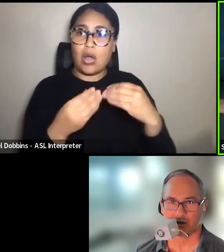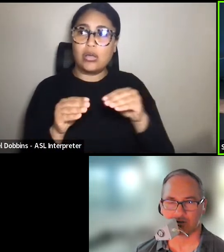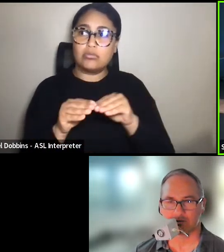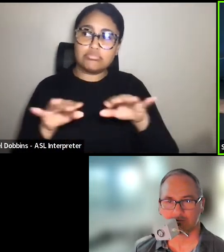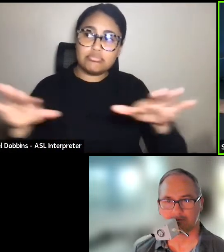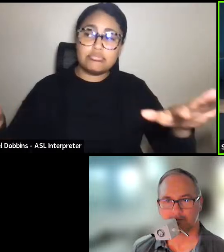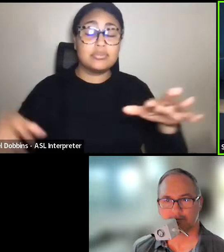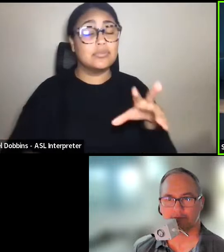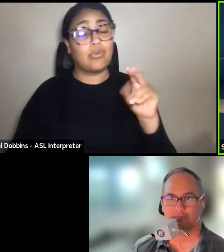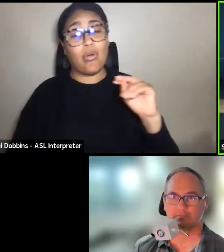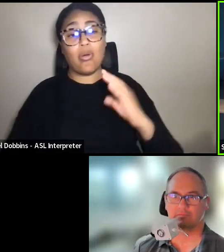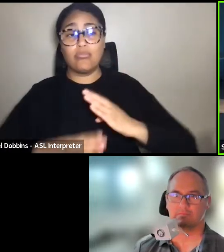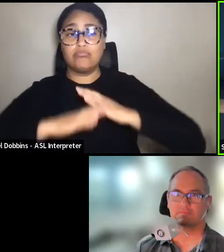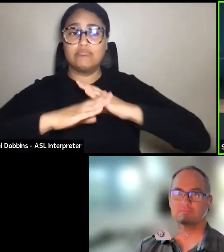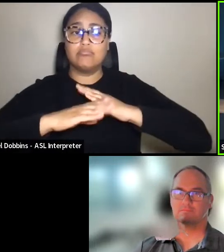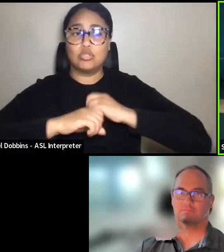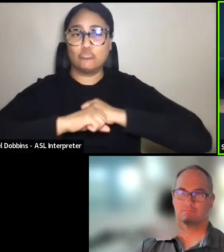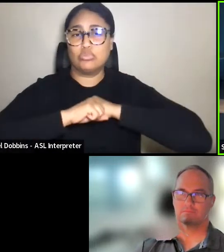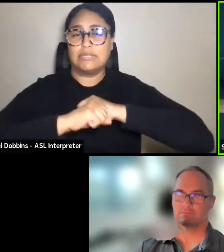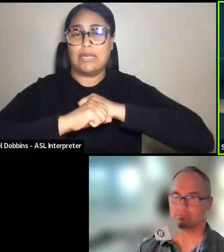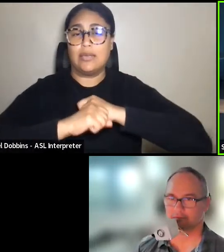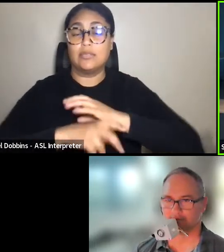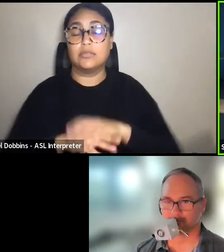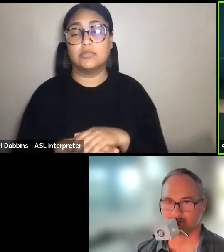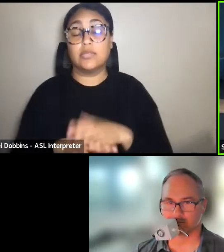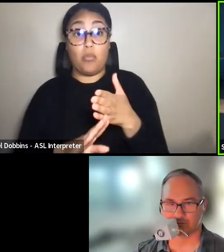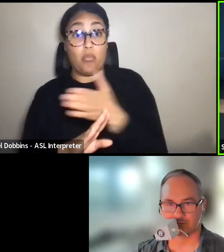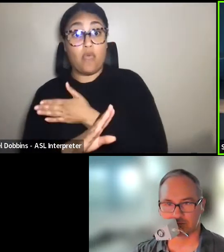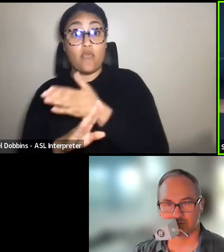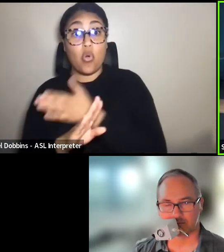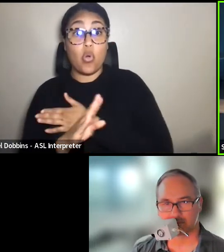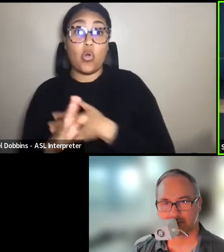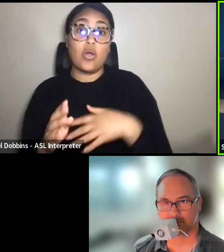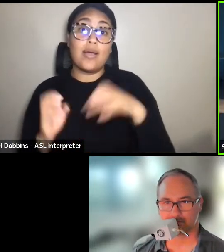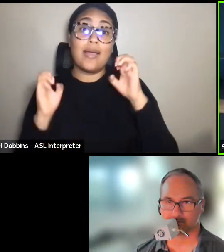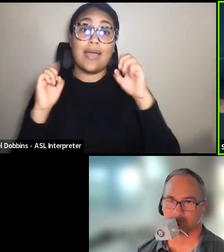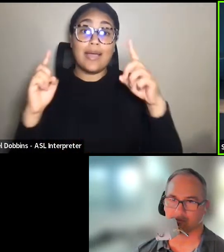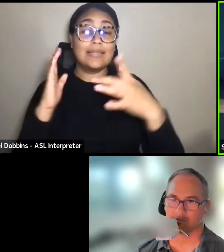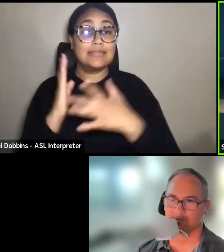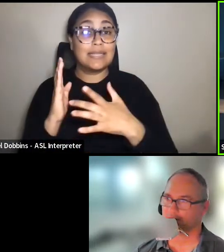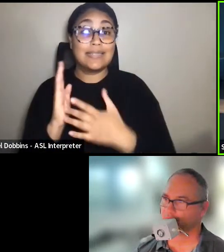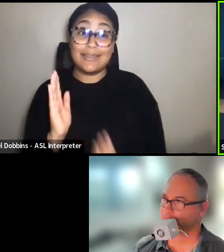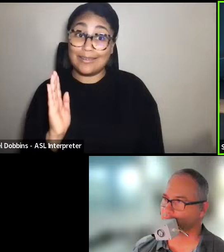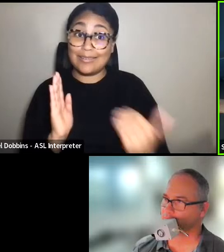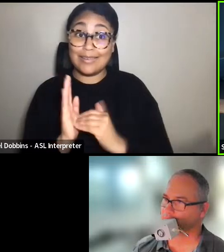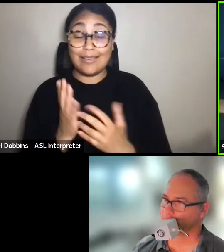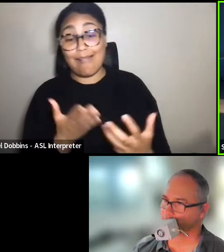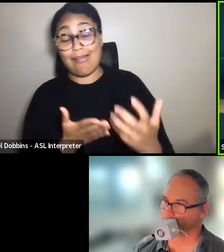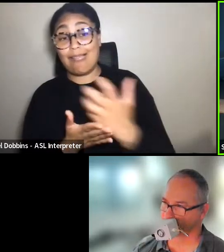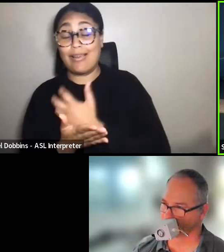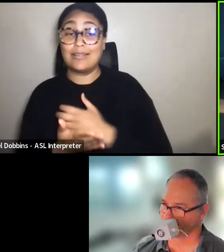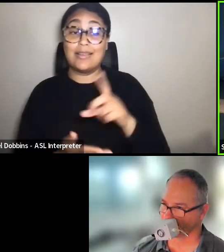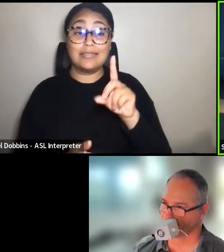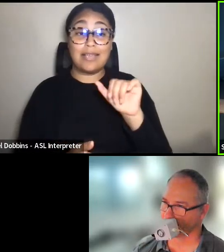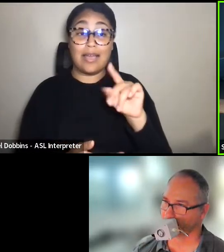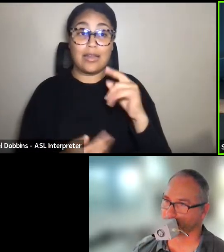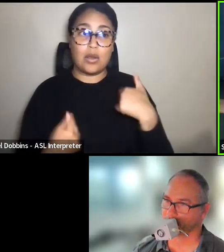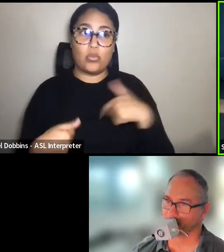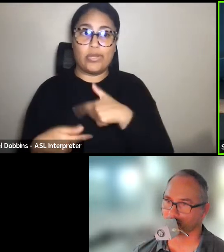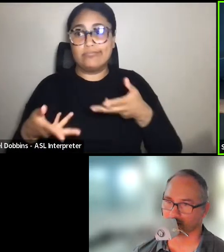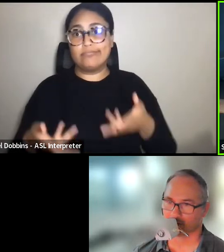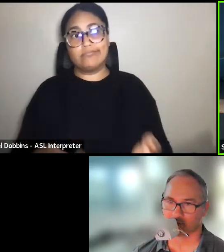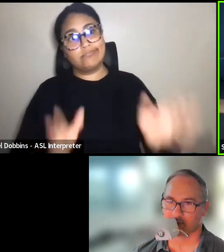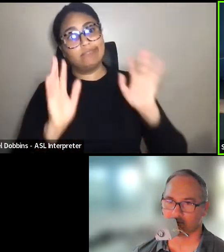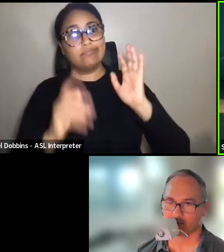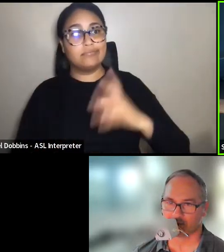this, all ed tech, so much of ed tech, all their data was again collecting data, and we're just allowing this to happen.